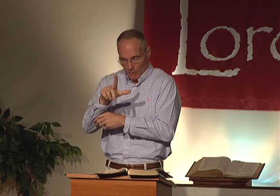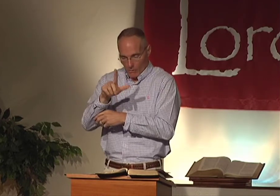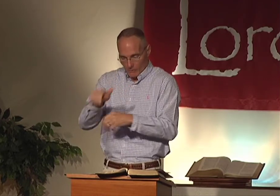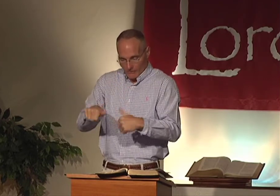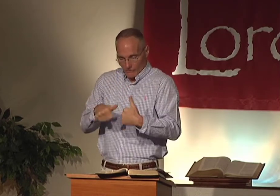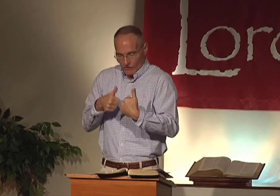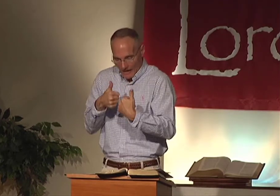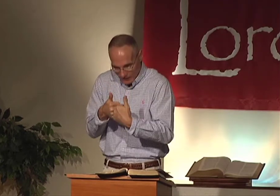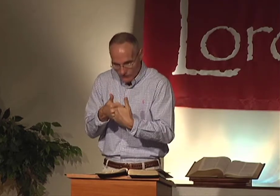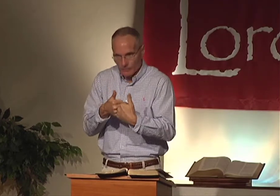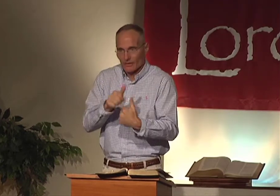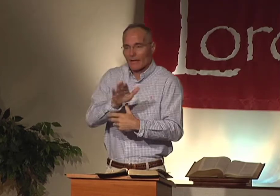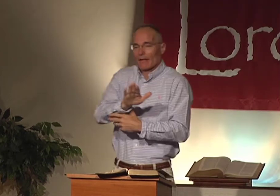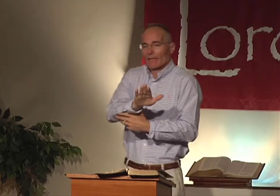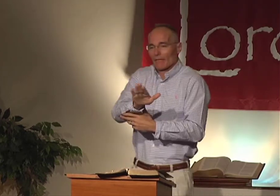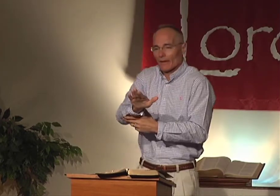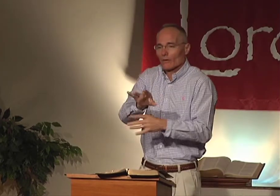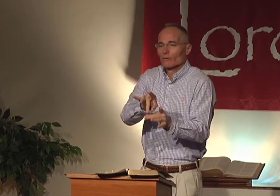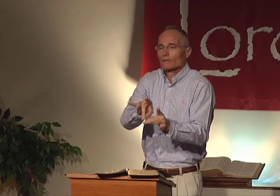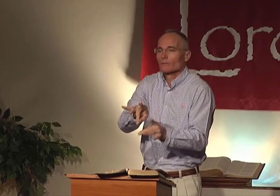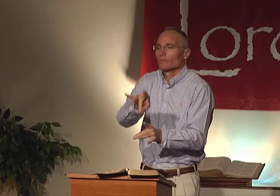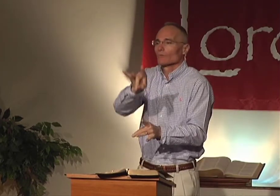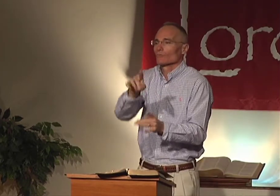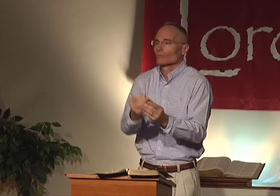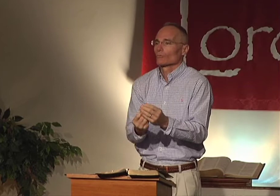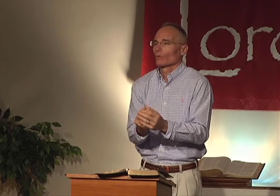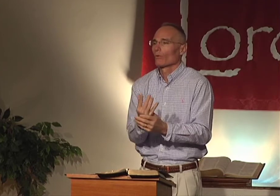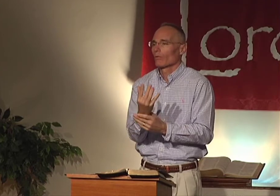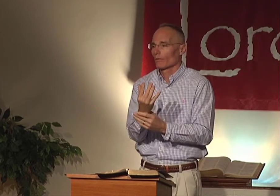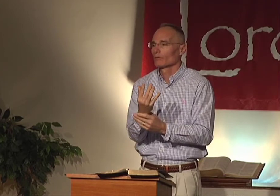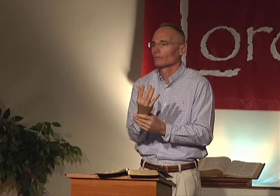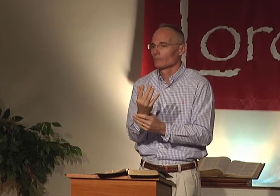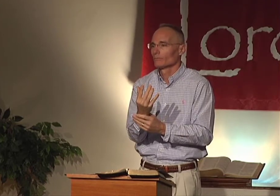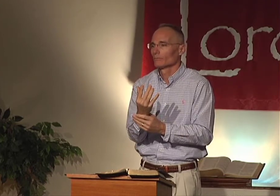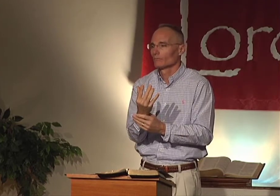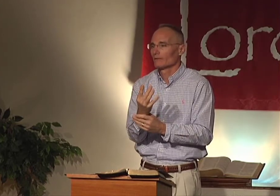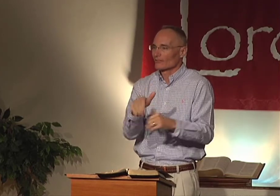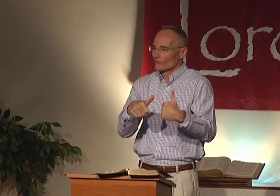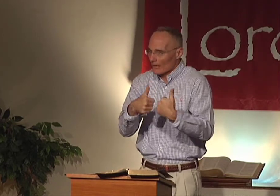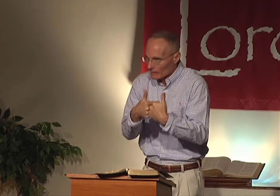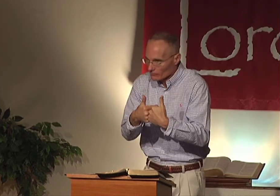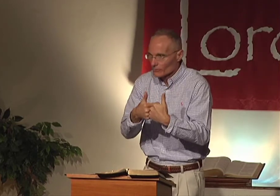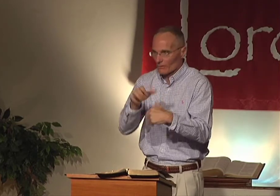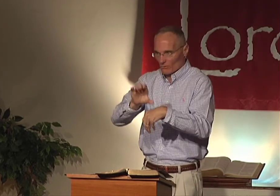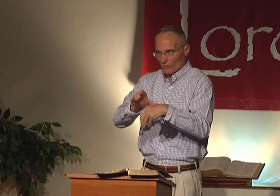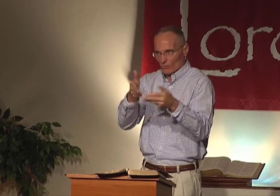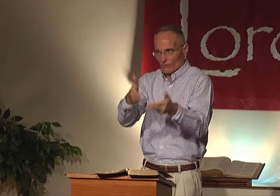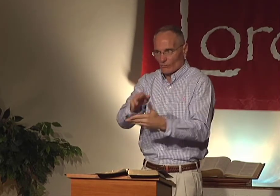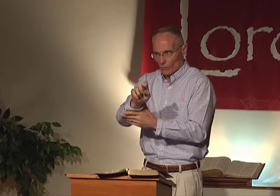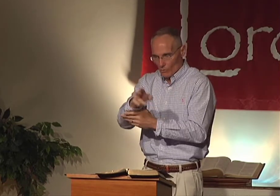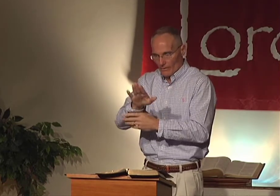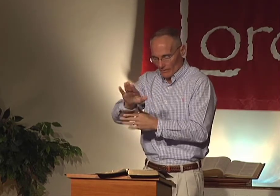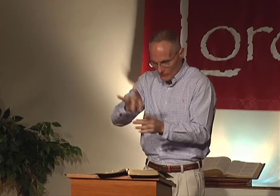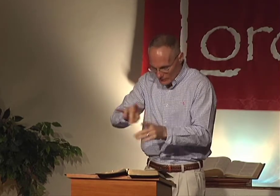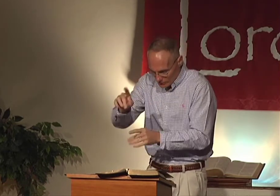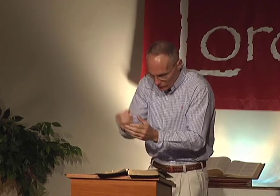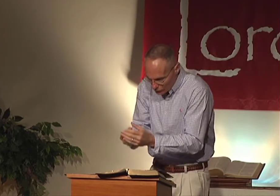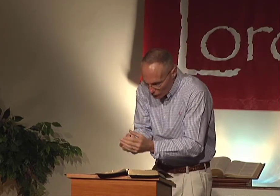up, Paul's challenging their spiritual growth here. He's challenging the church at Corinth and